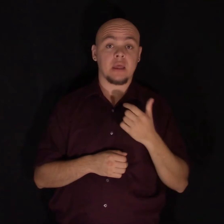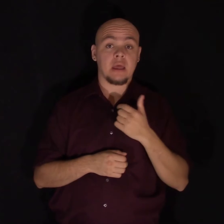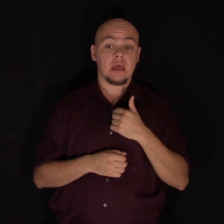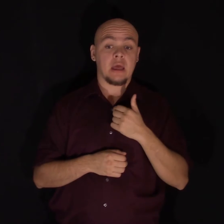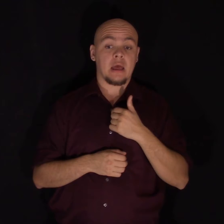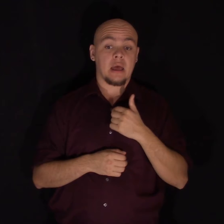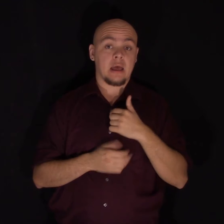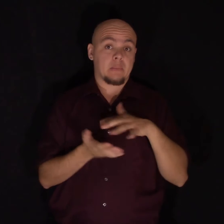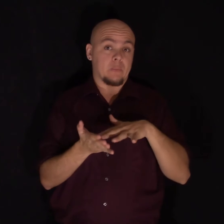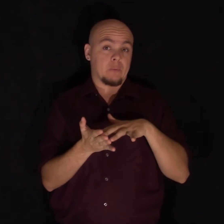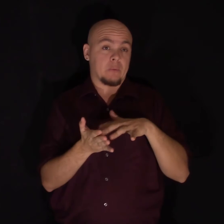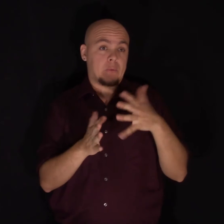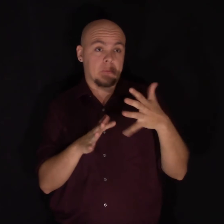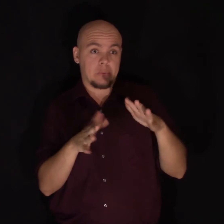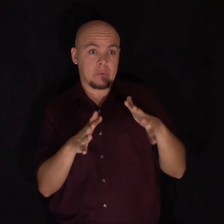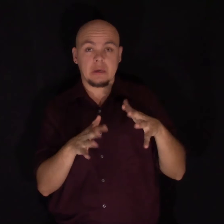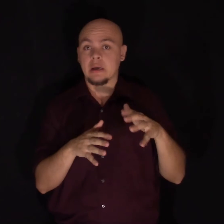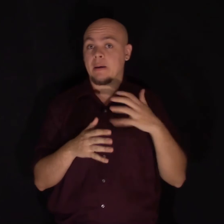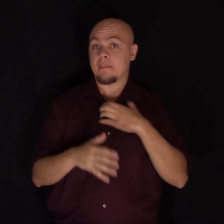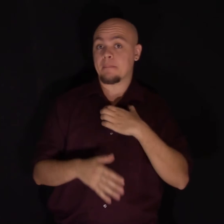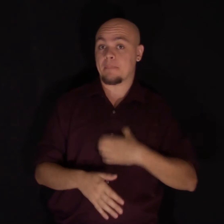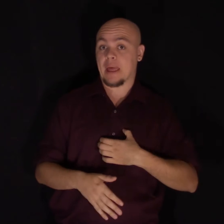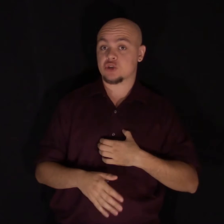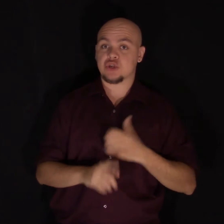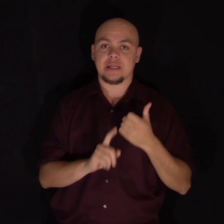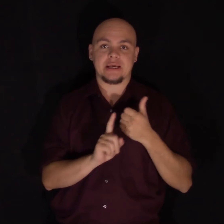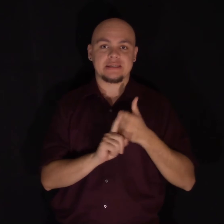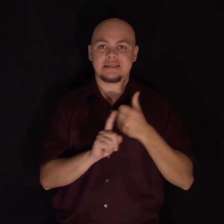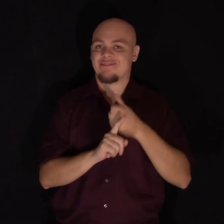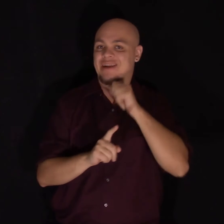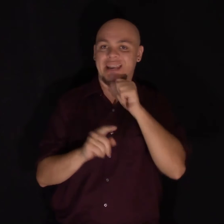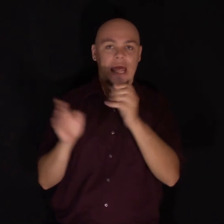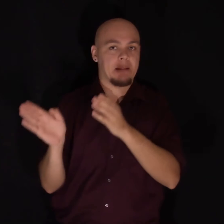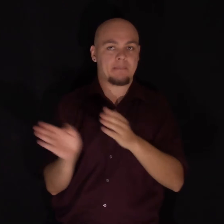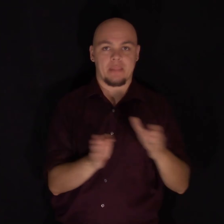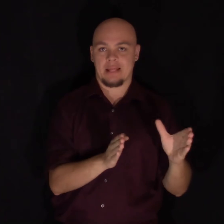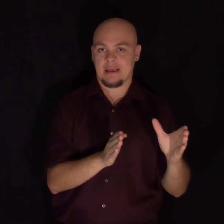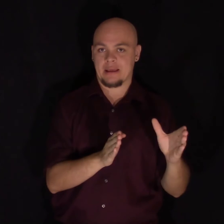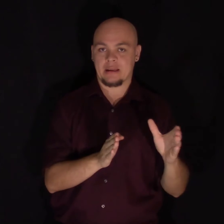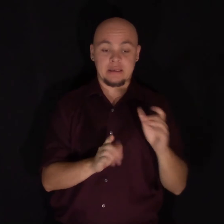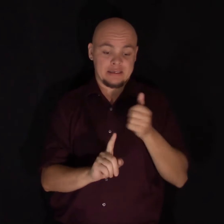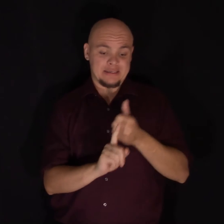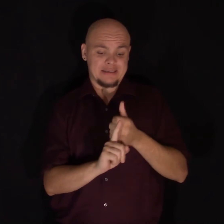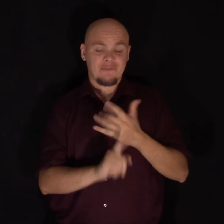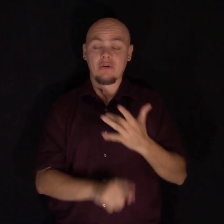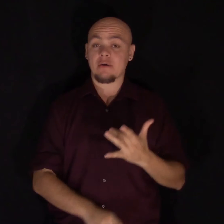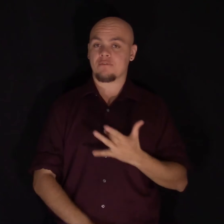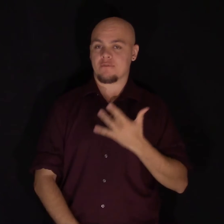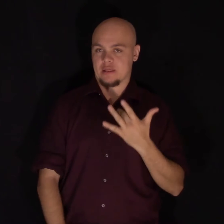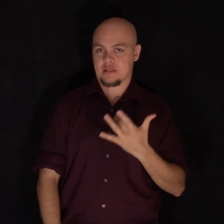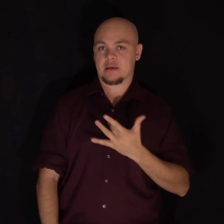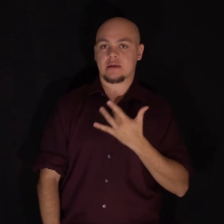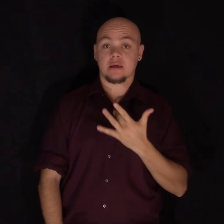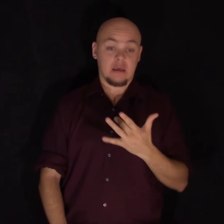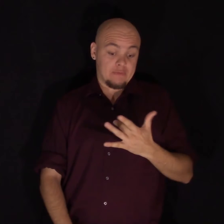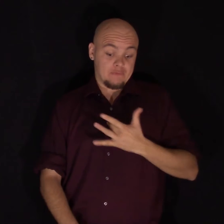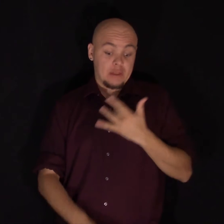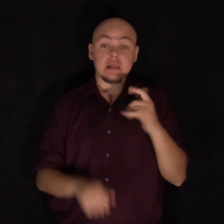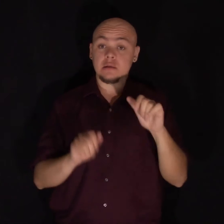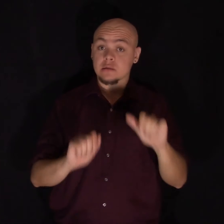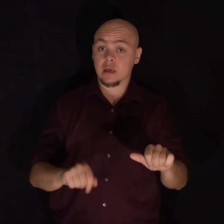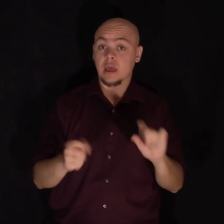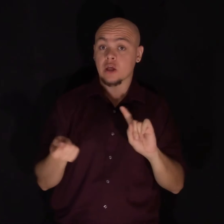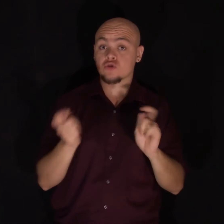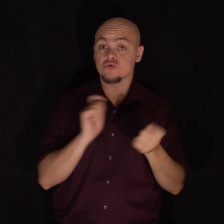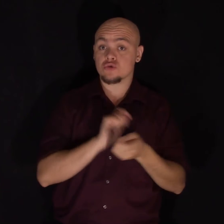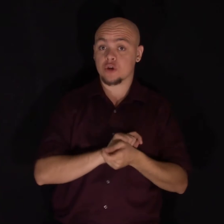few reasons, but one of them is that passion is not a plan. It's a feeling, and feelings change.